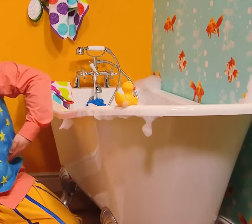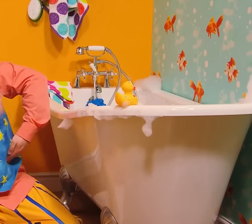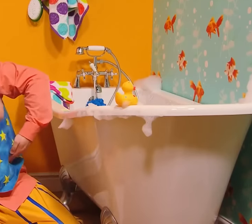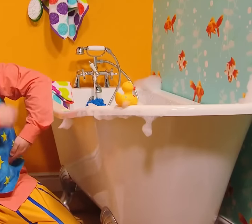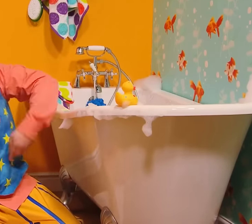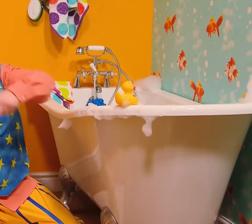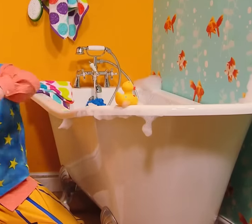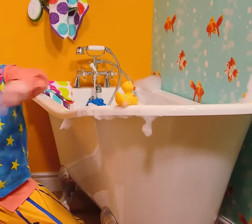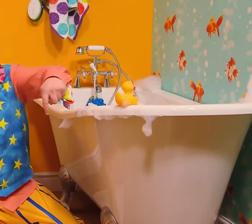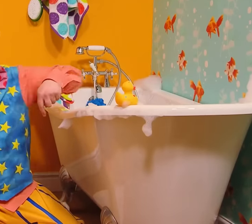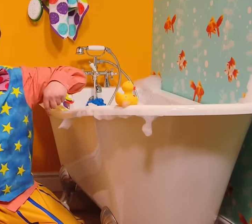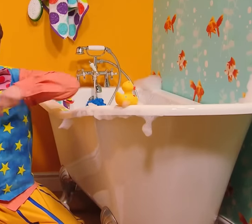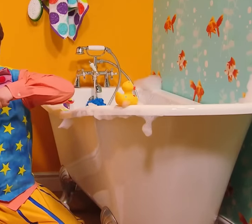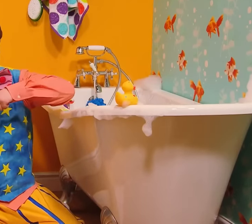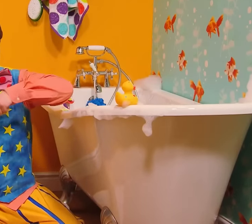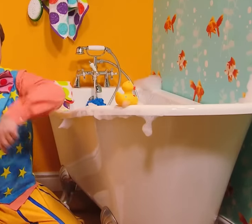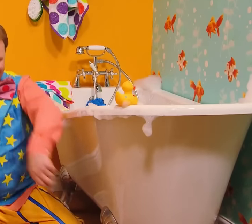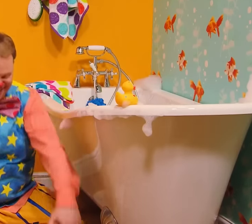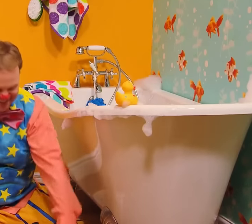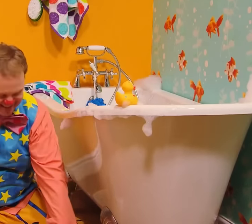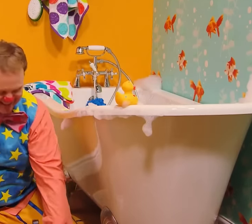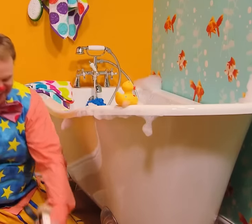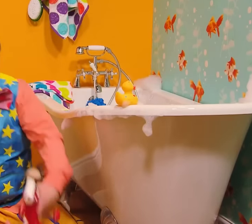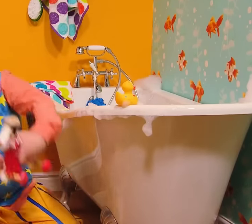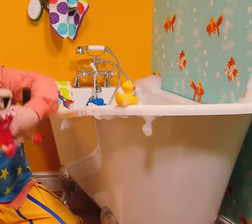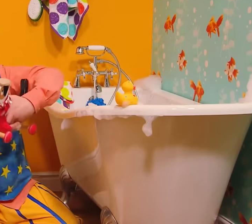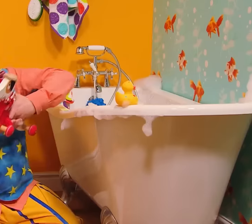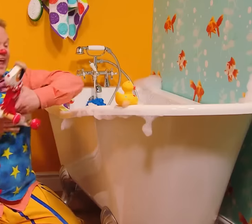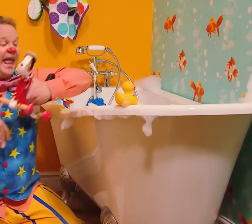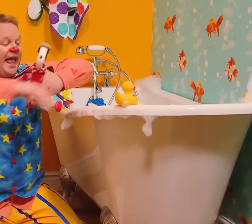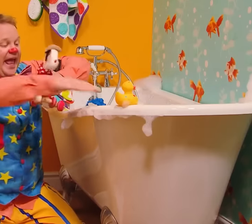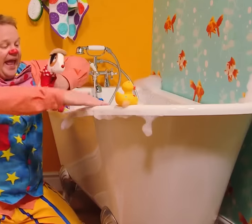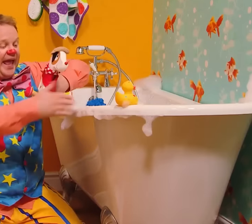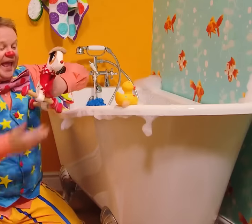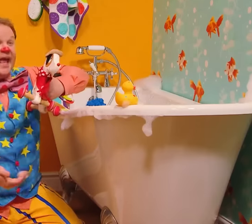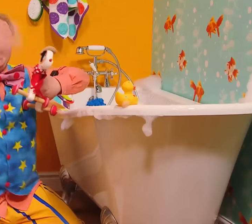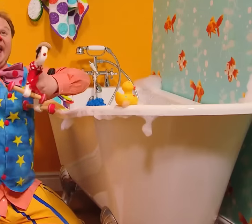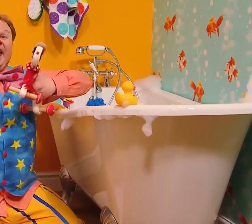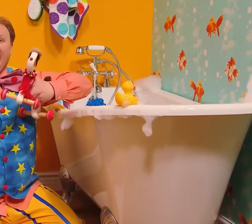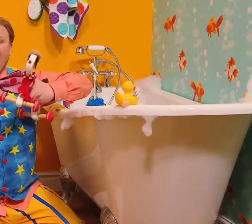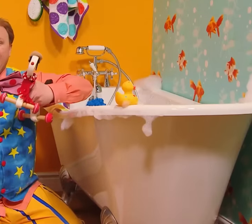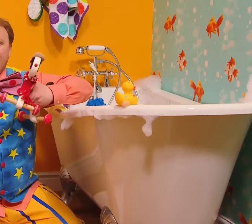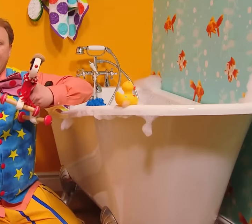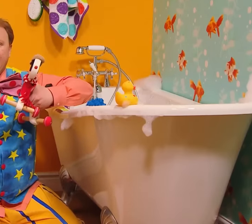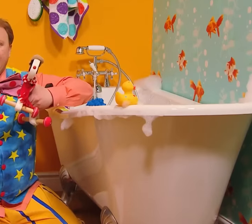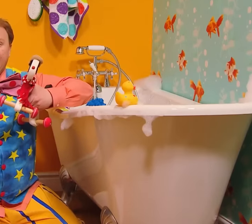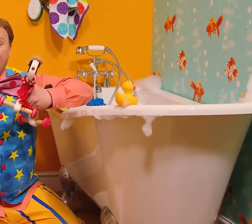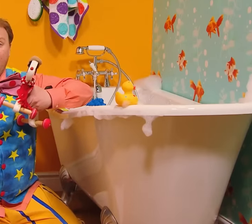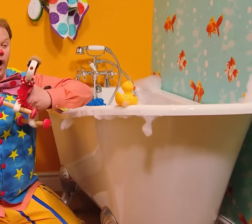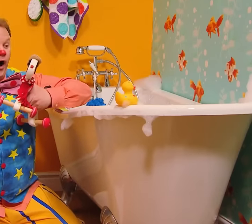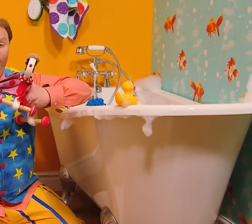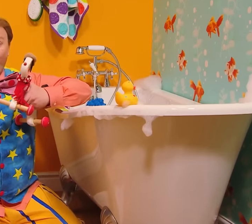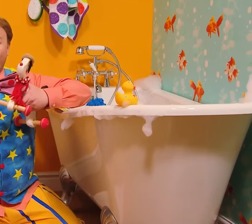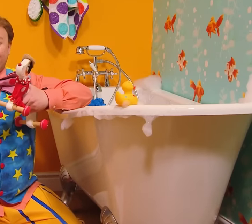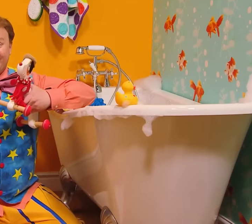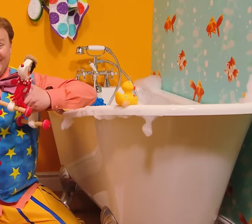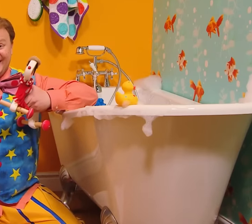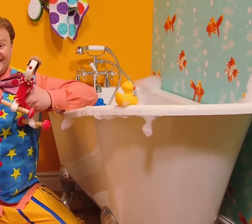the kitchen. Then let's look for the squeaky toy bone in the kitchen. Oh, good